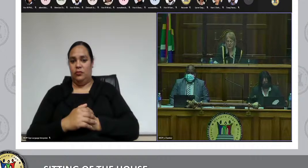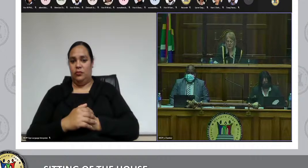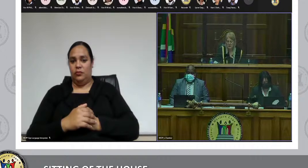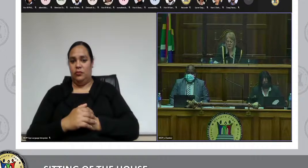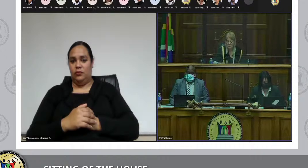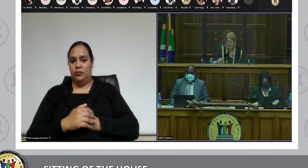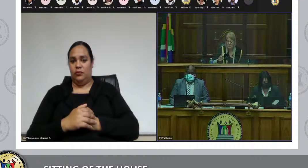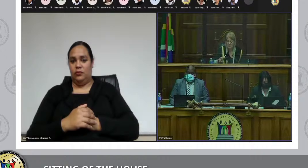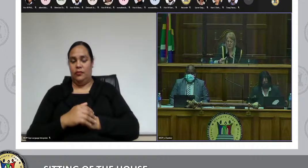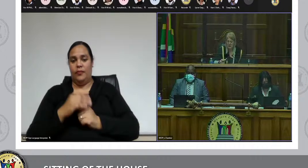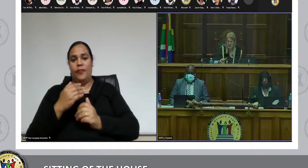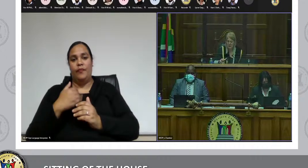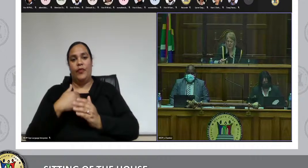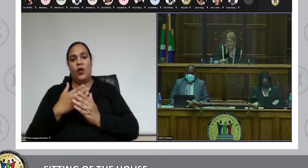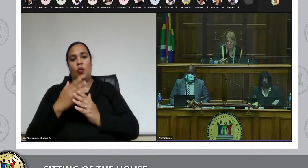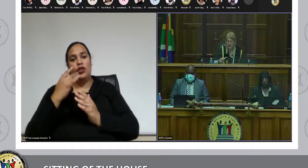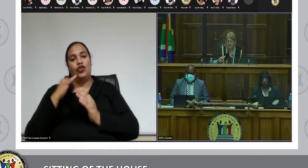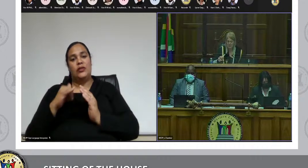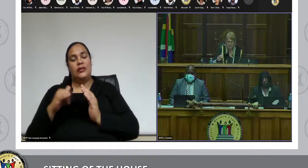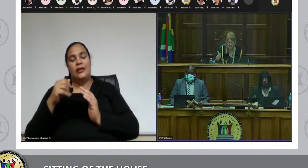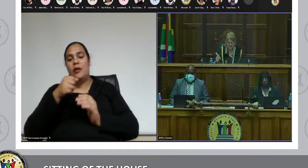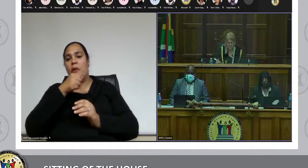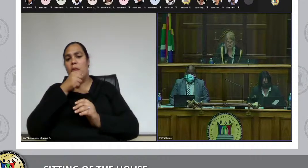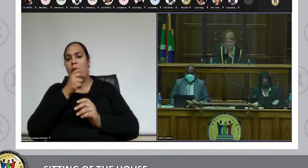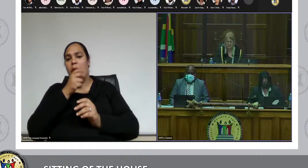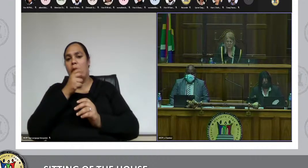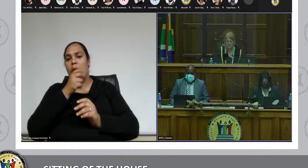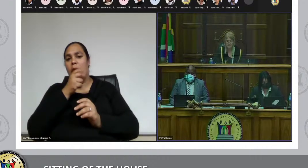Minister Simmers, can we just test the microphone again?